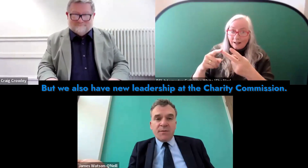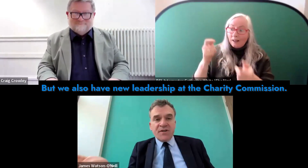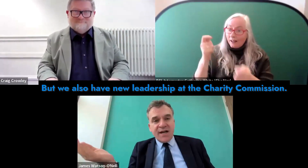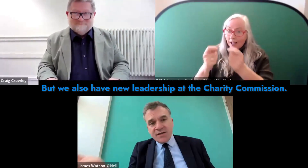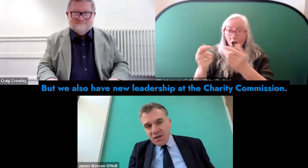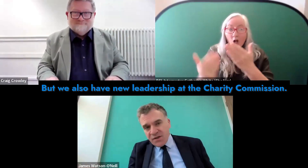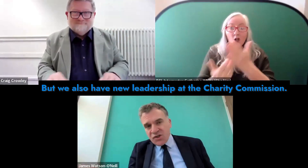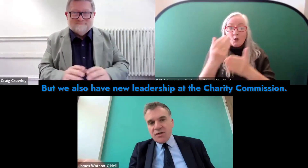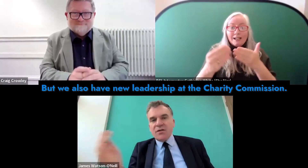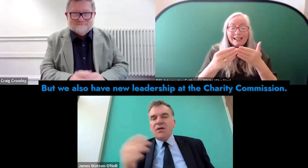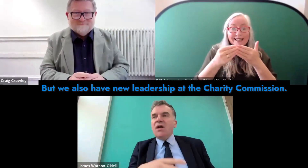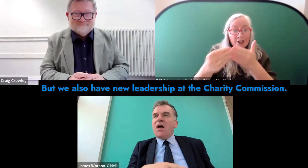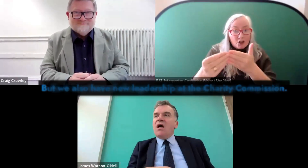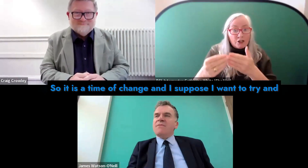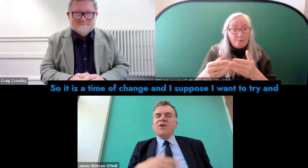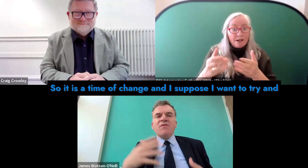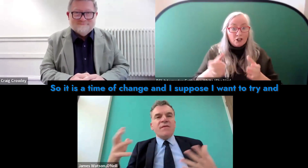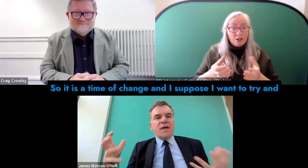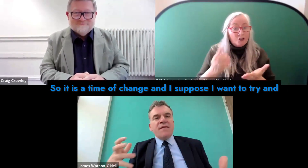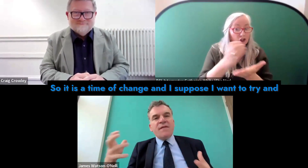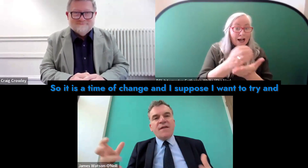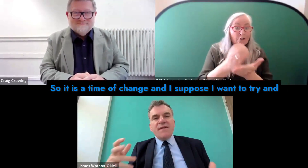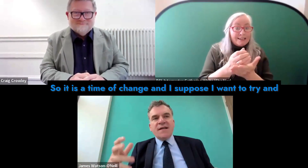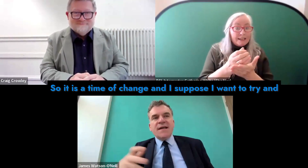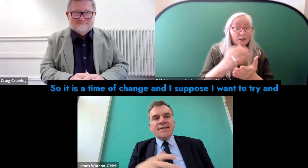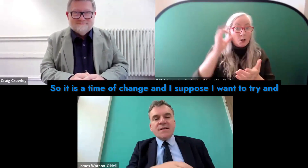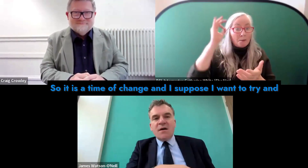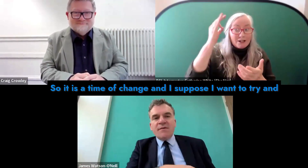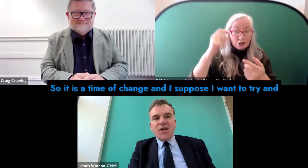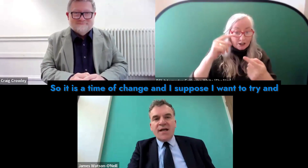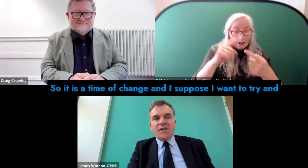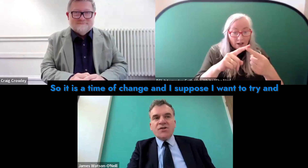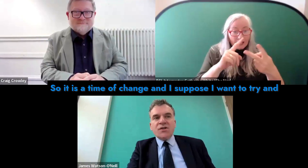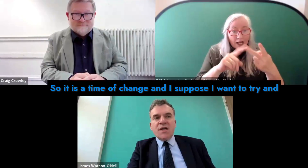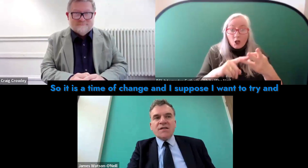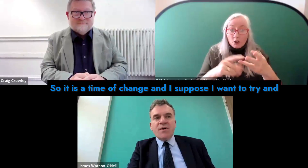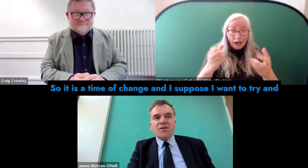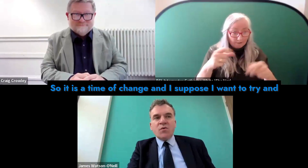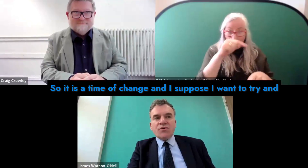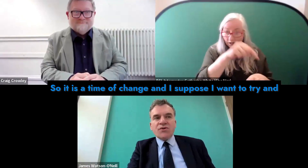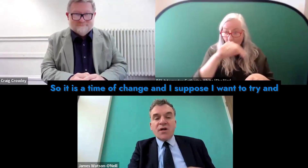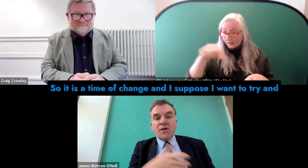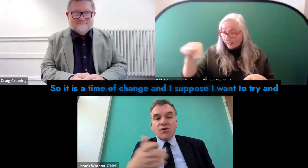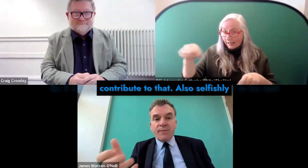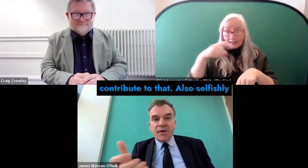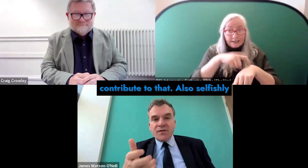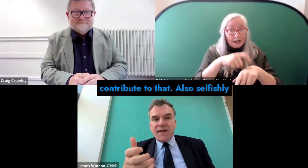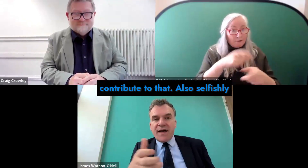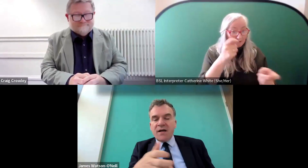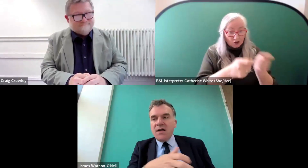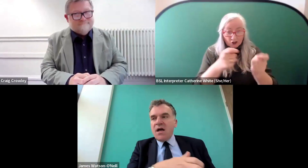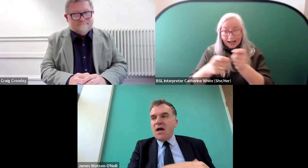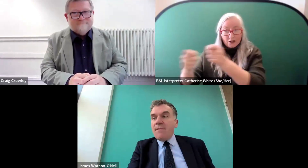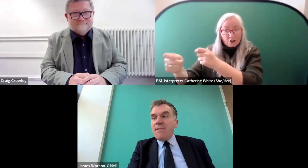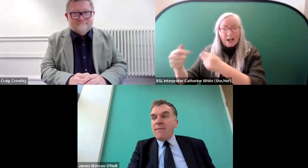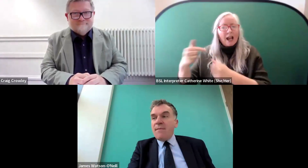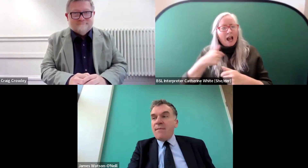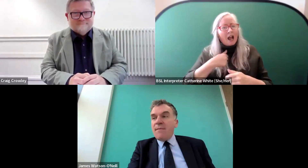new leadership at the Charity Commission. So it is a time of change, and I suppose I want to try and contribute to